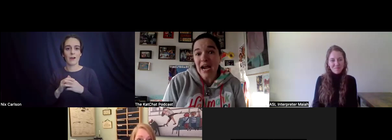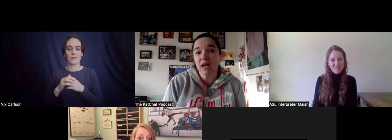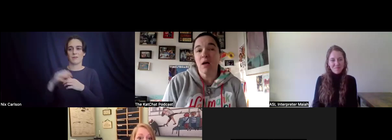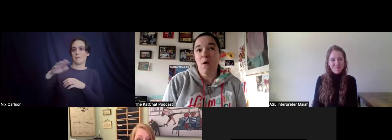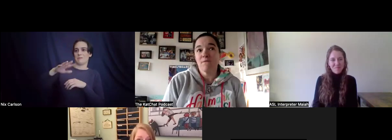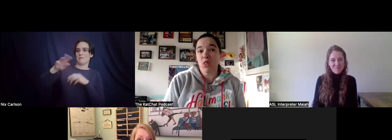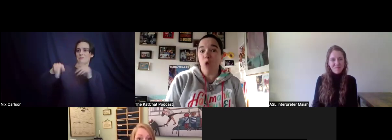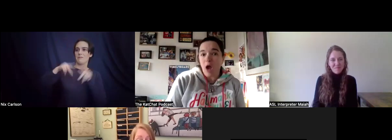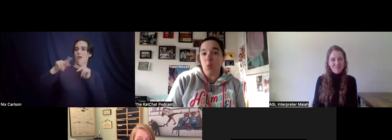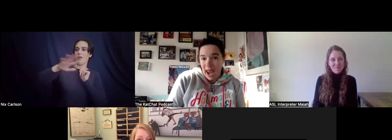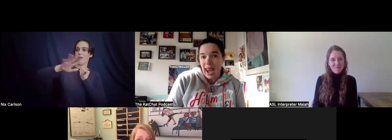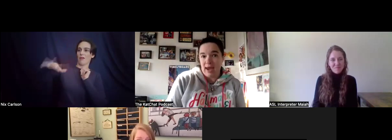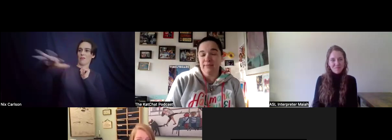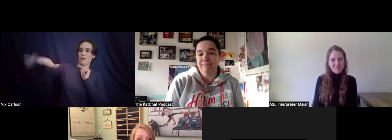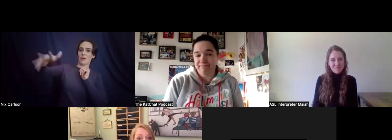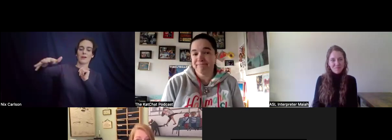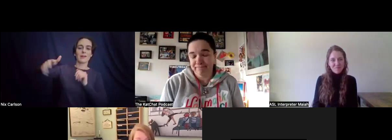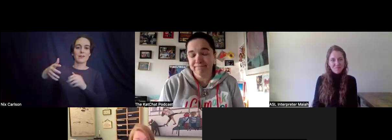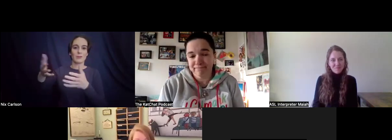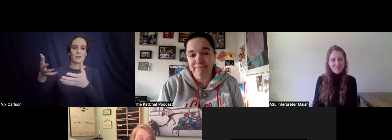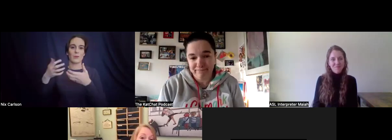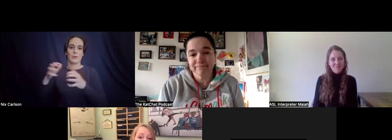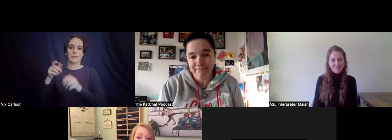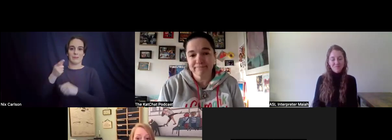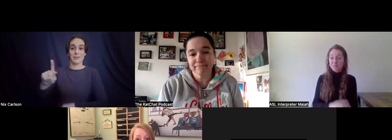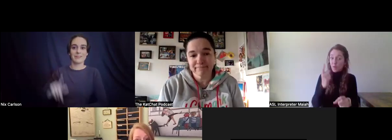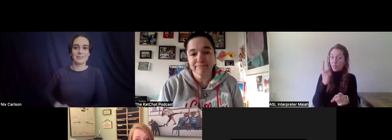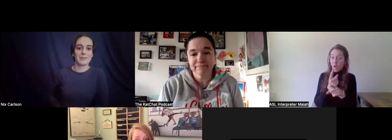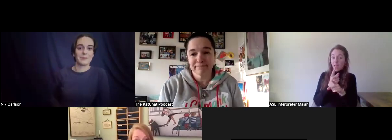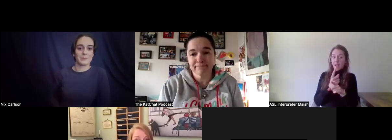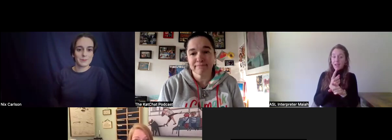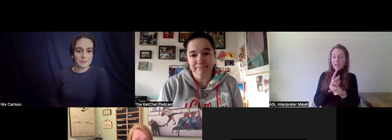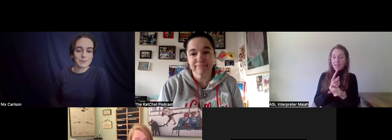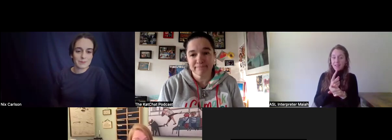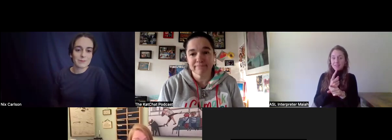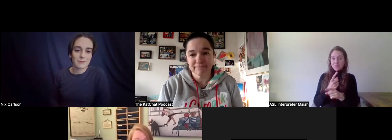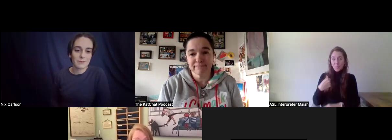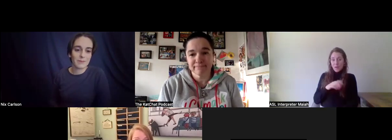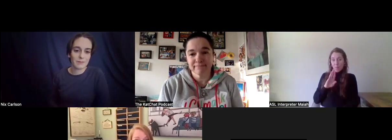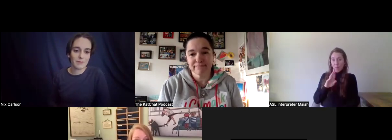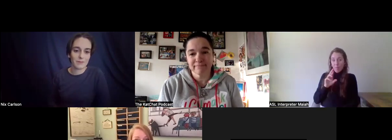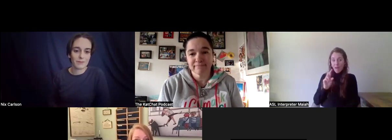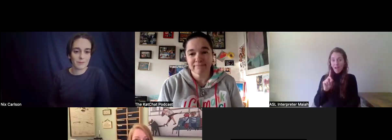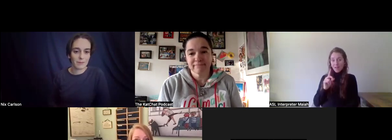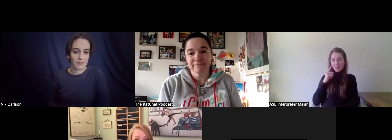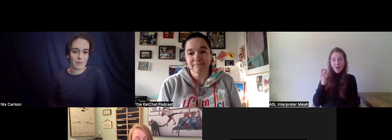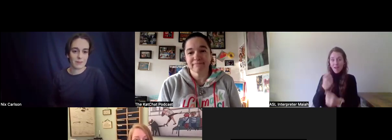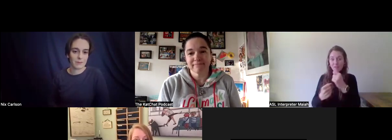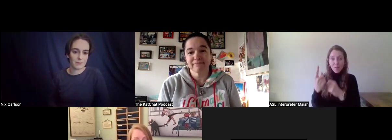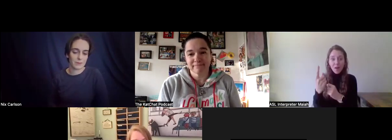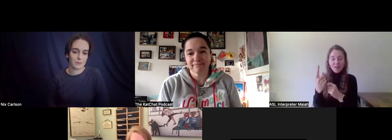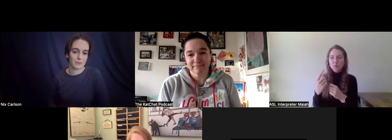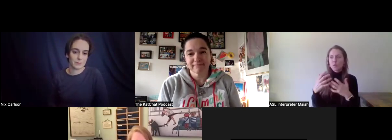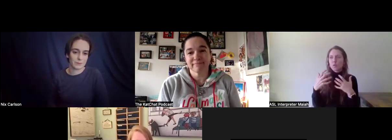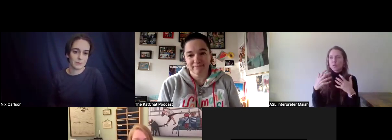we don't take it for the wrong way. right. And we're a brand for everybody. So we don't